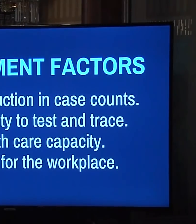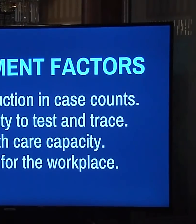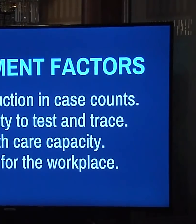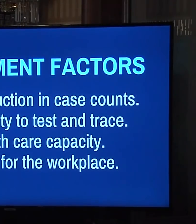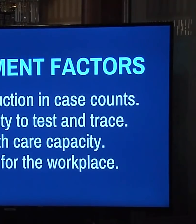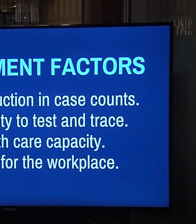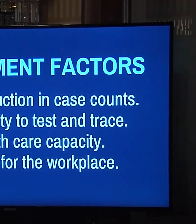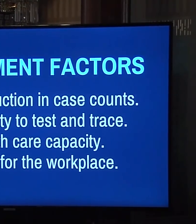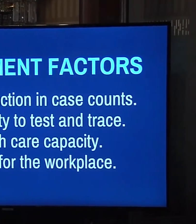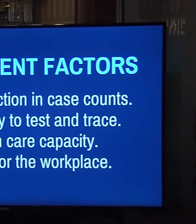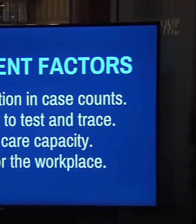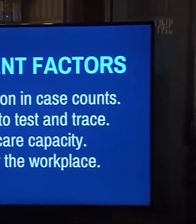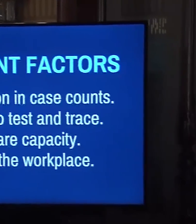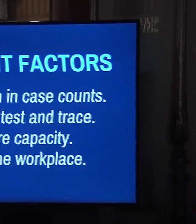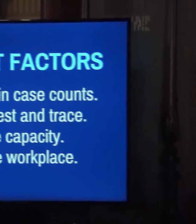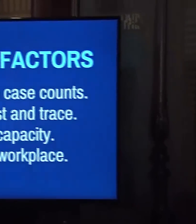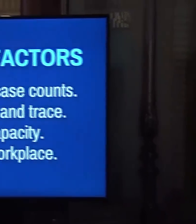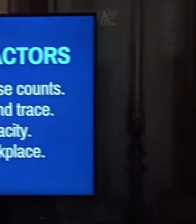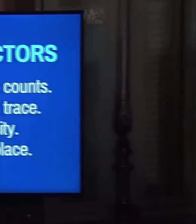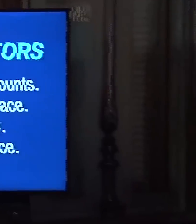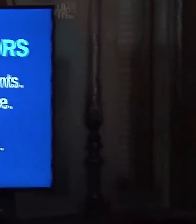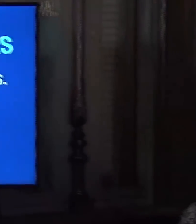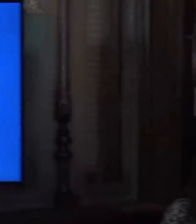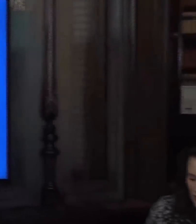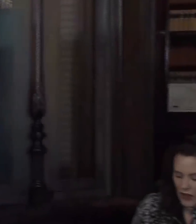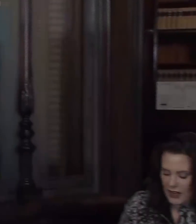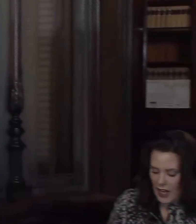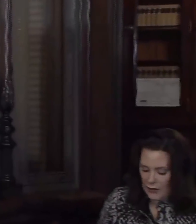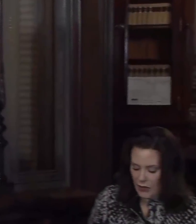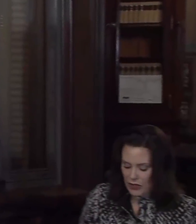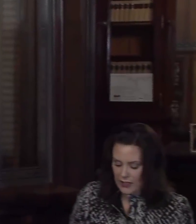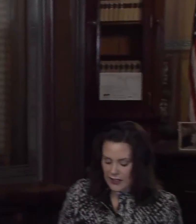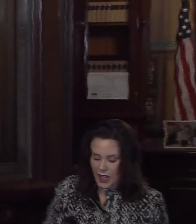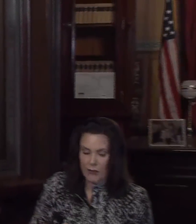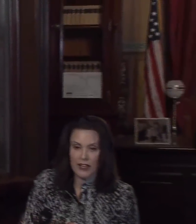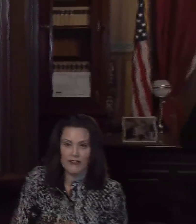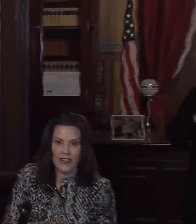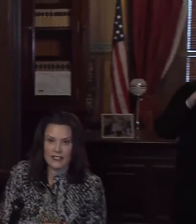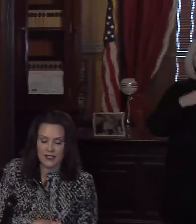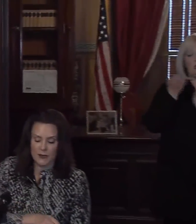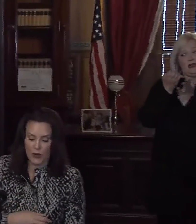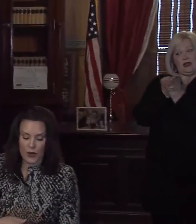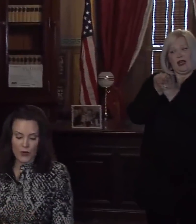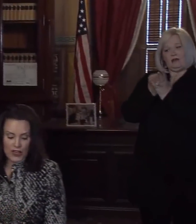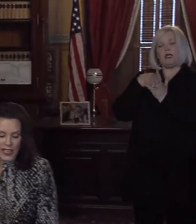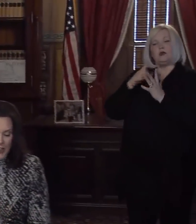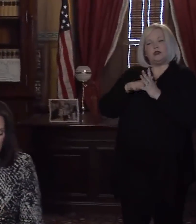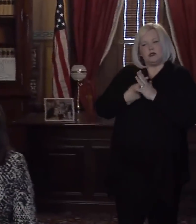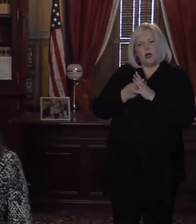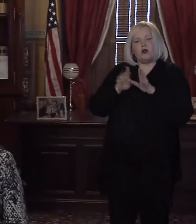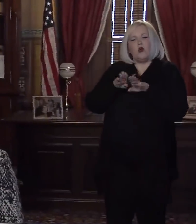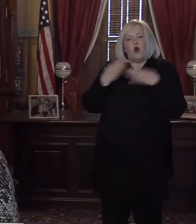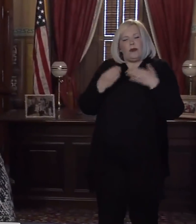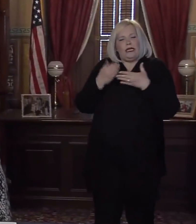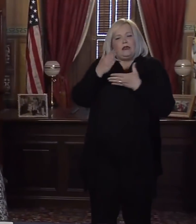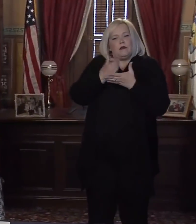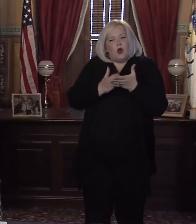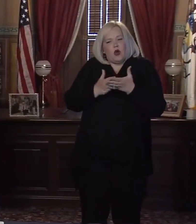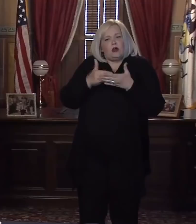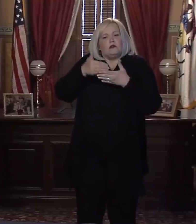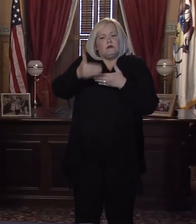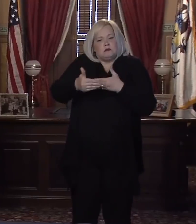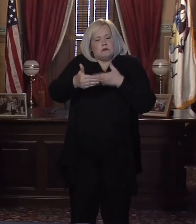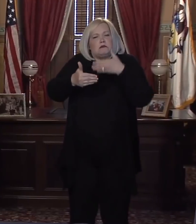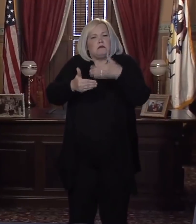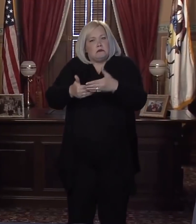that we do this right. The re-engagement of our economy will likely come in phases, but we will get there. You